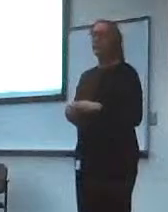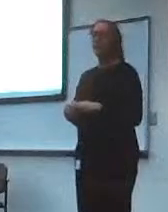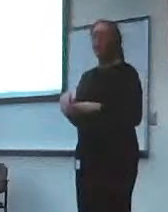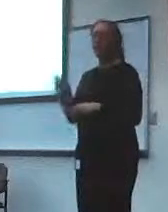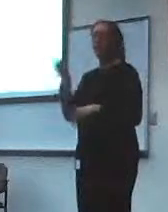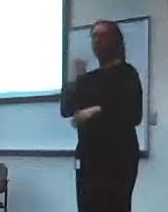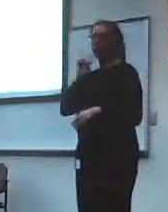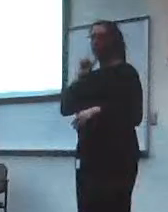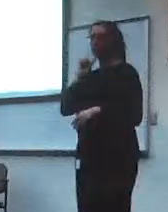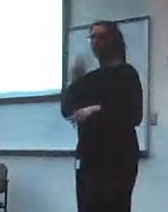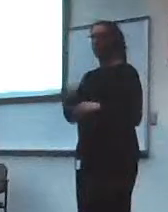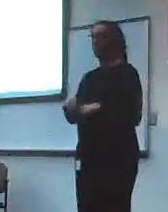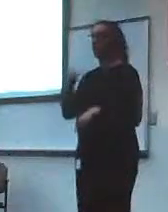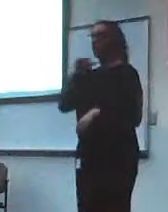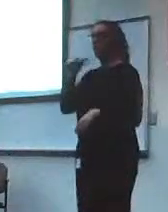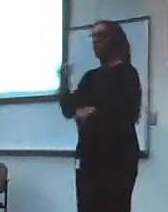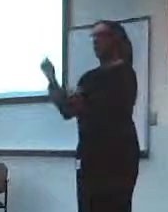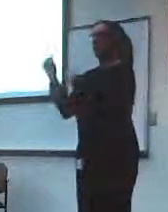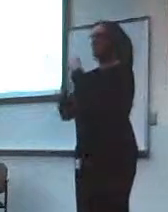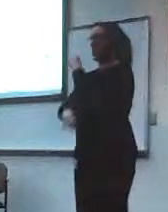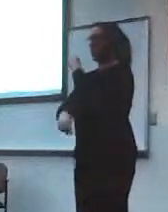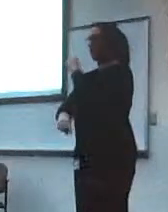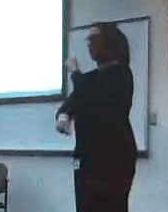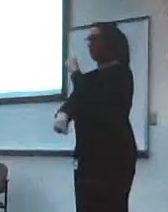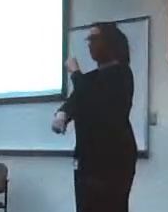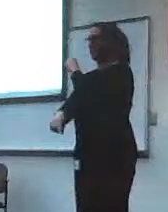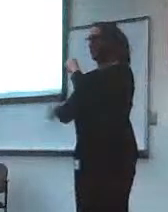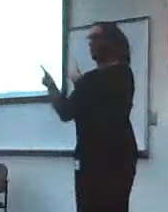people who have been hurt,